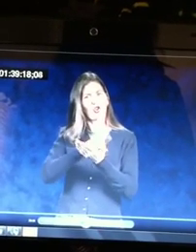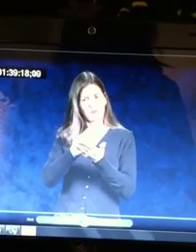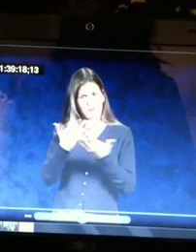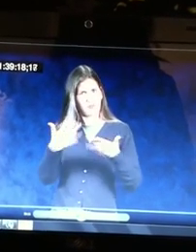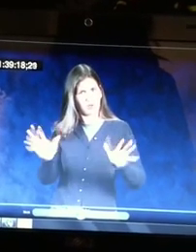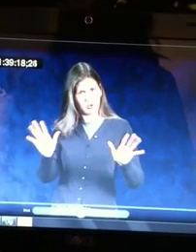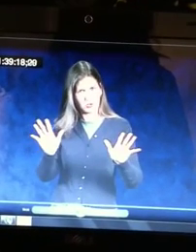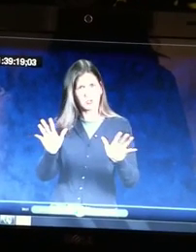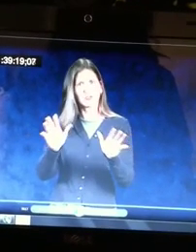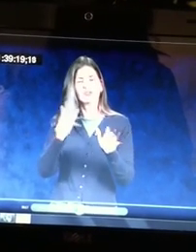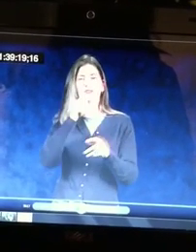other.